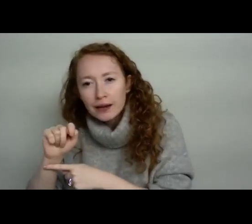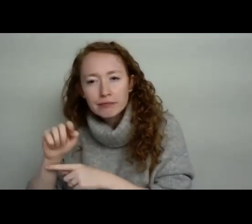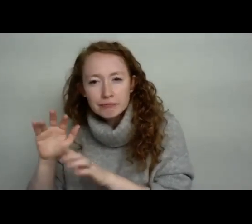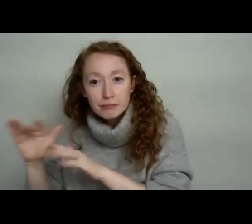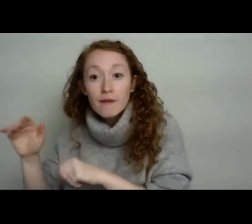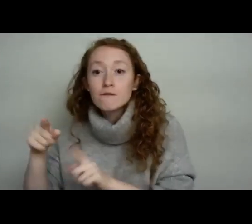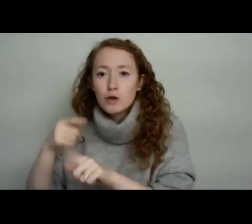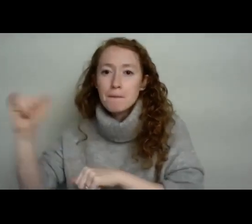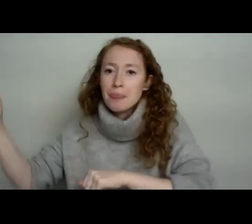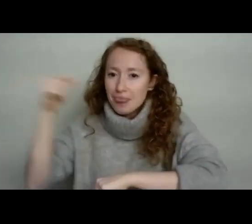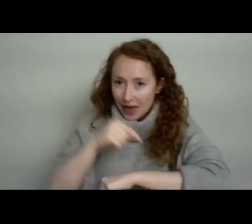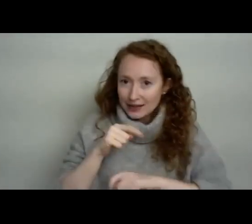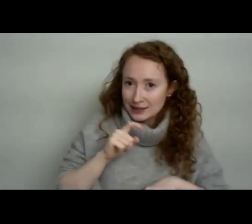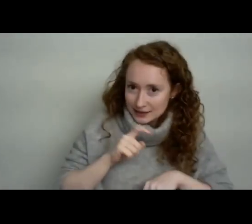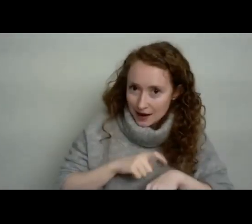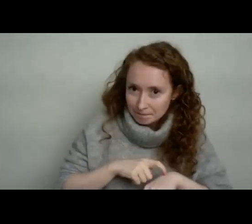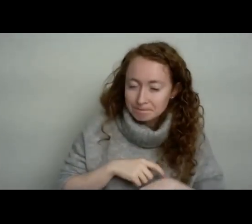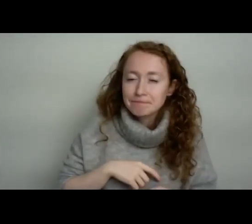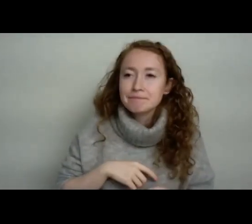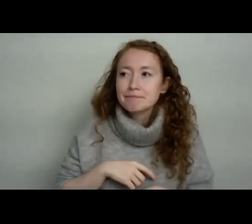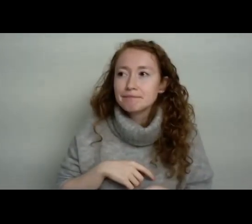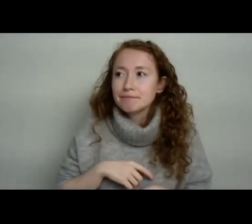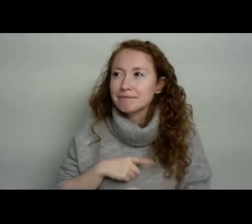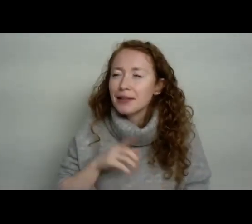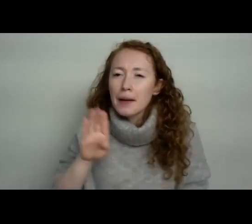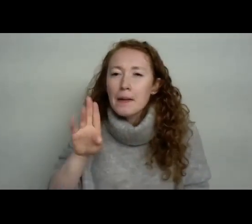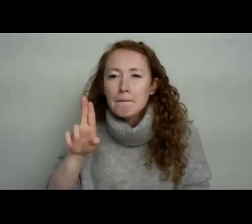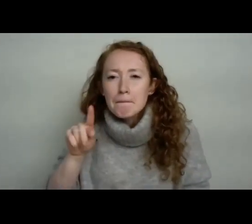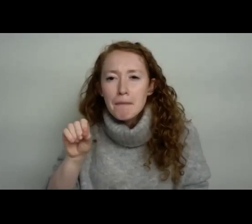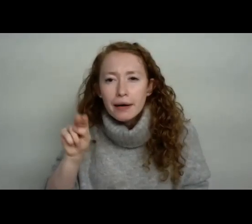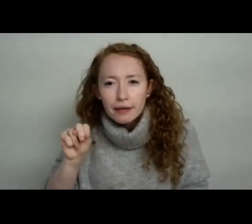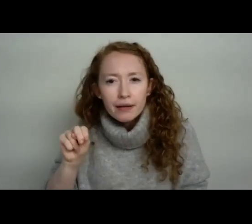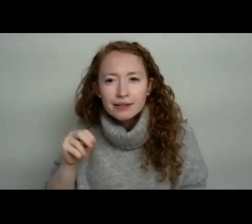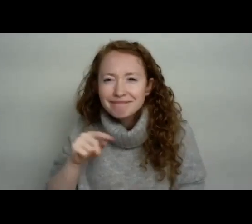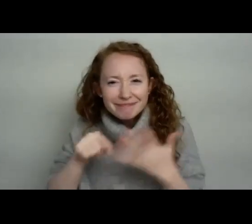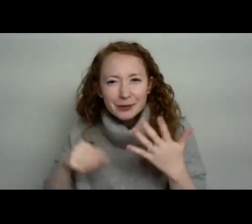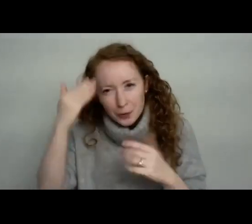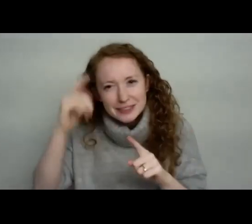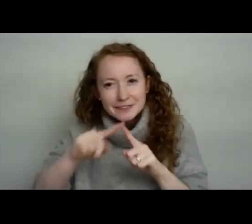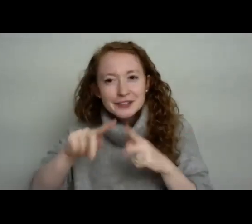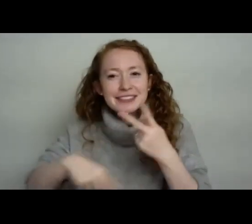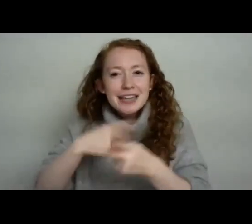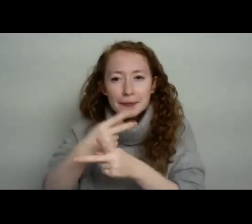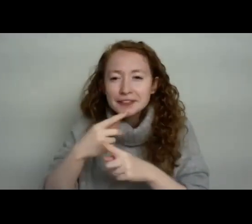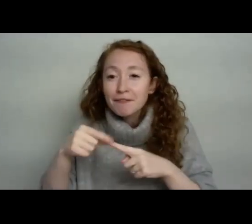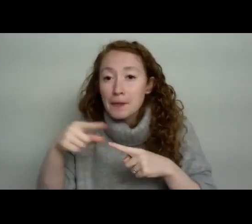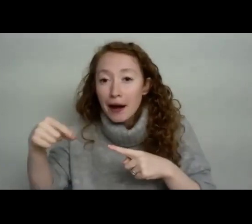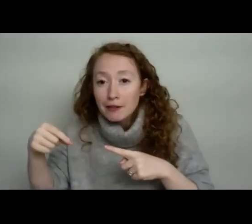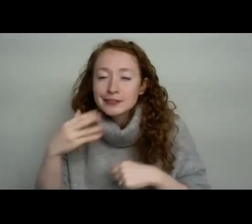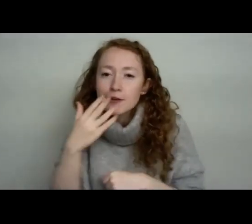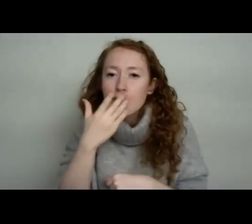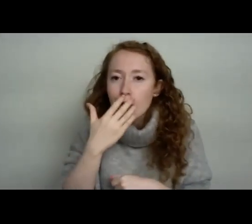that time. Button, cactus, all of those different styles of petals, of blossoms, of colors,